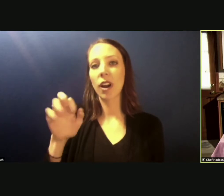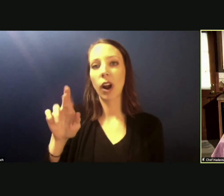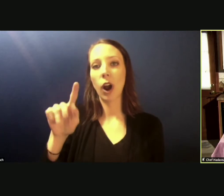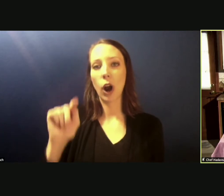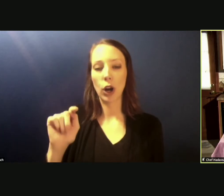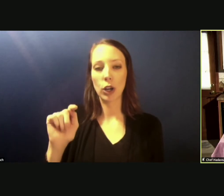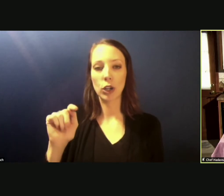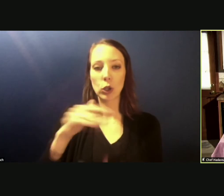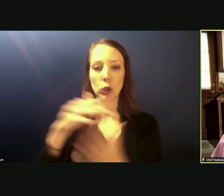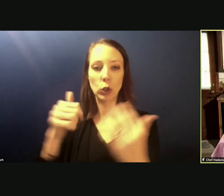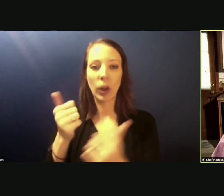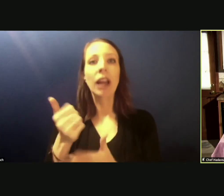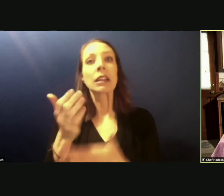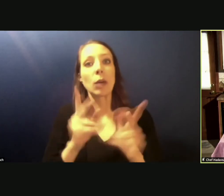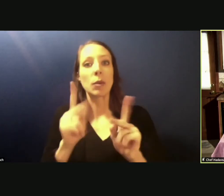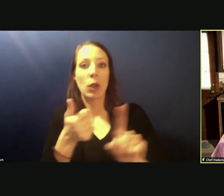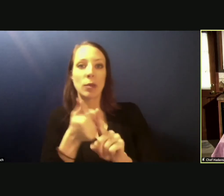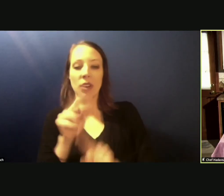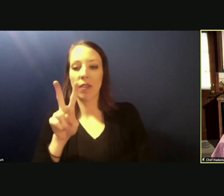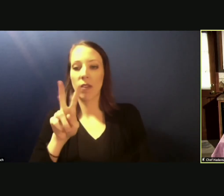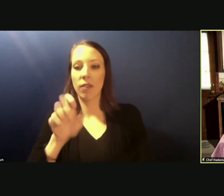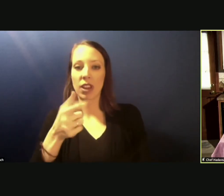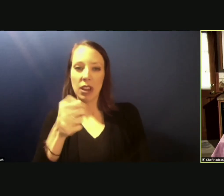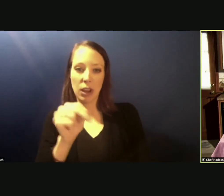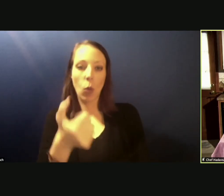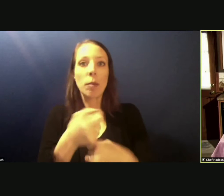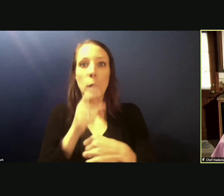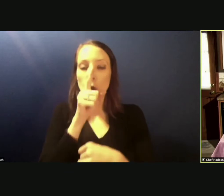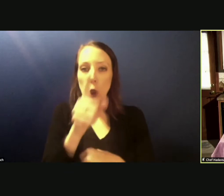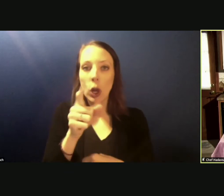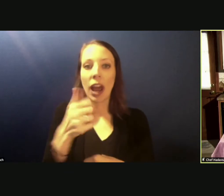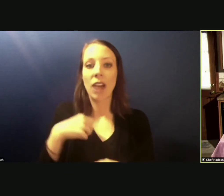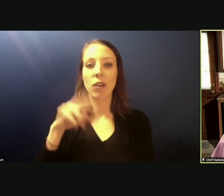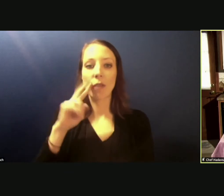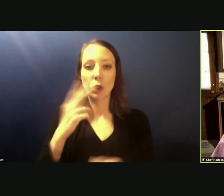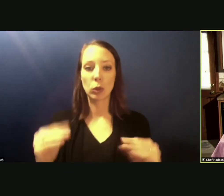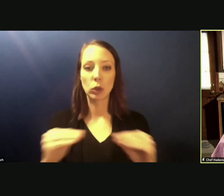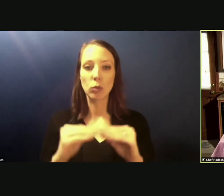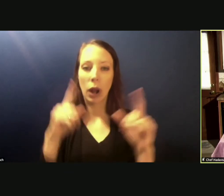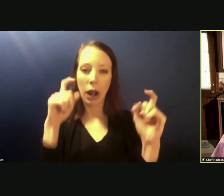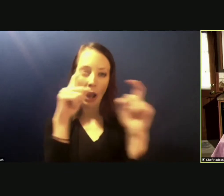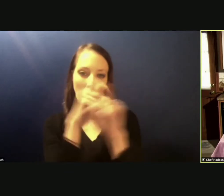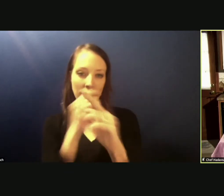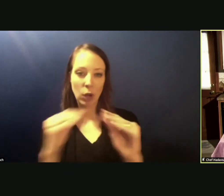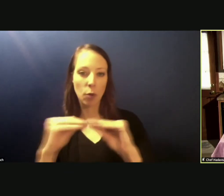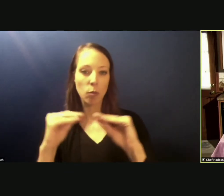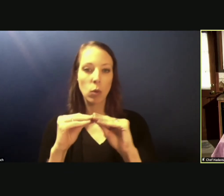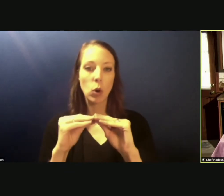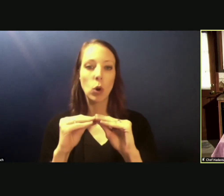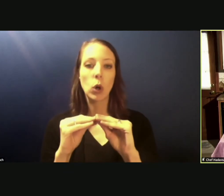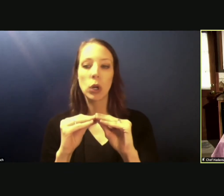vegan folks. And so I wanted the vegetable side dishes to be a little bit more complex, have a little bit more to